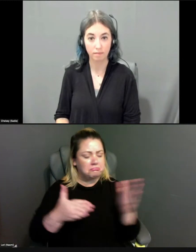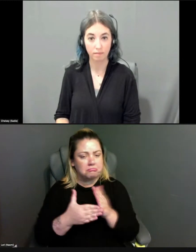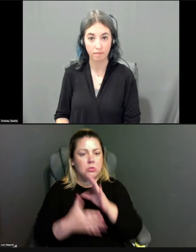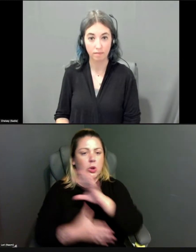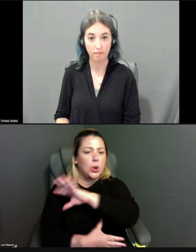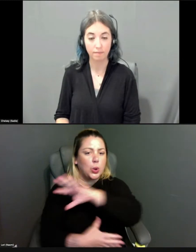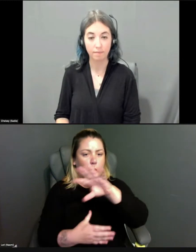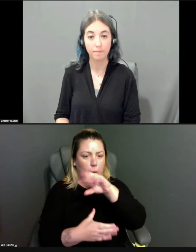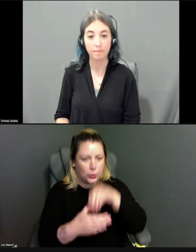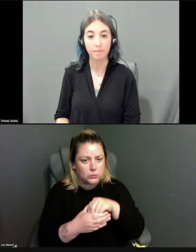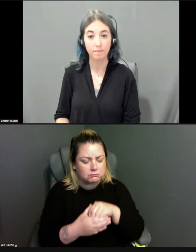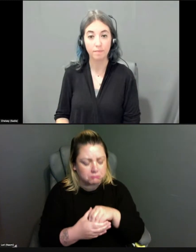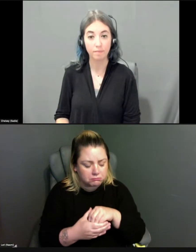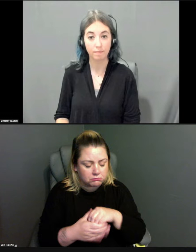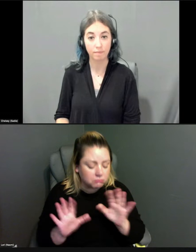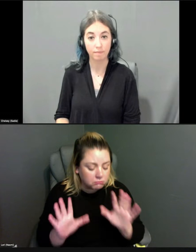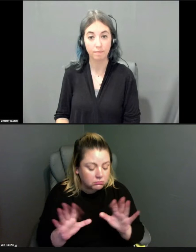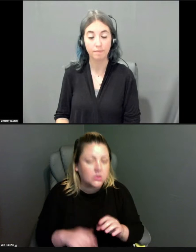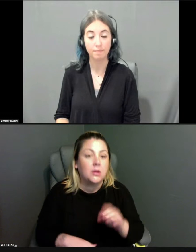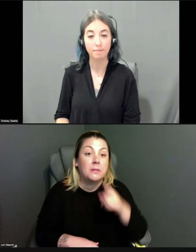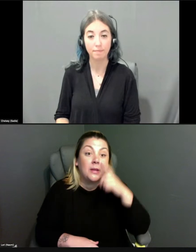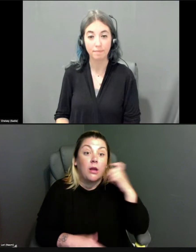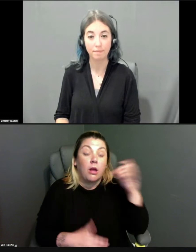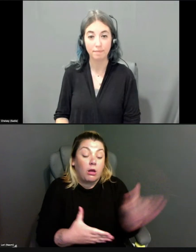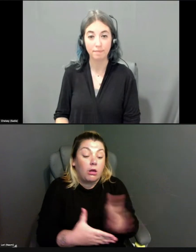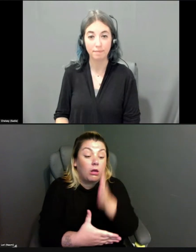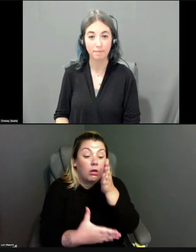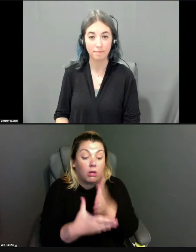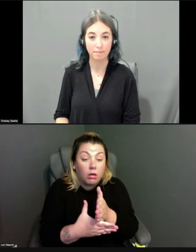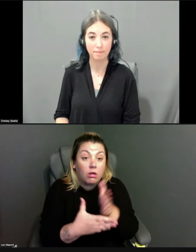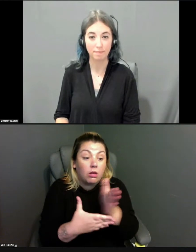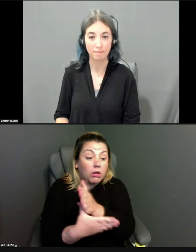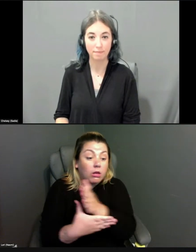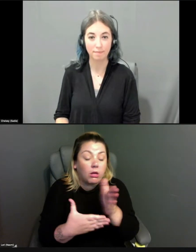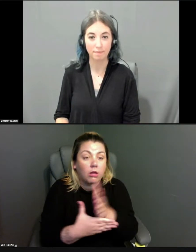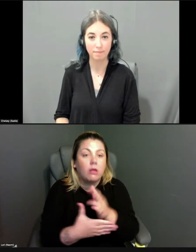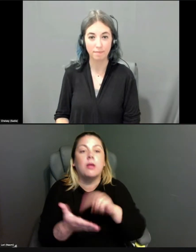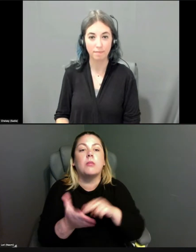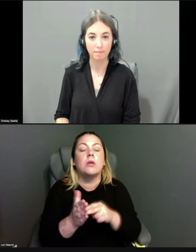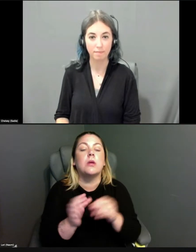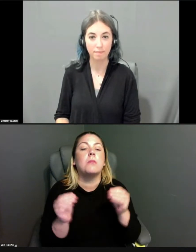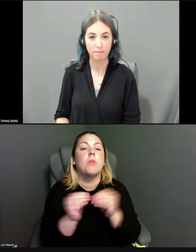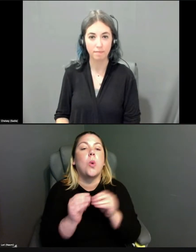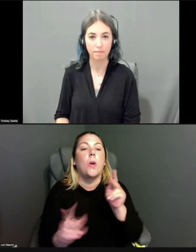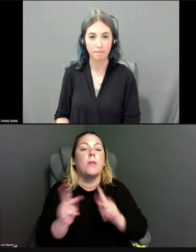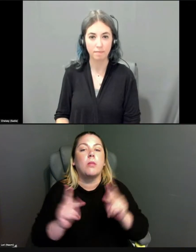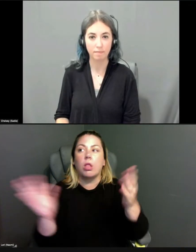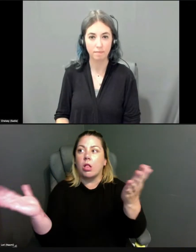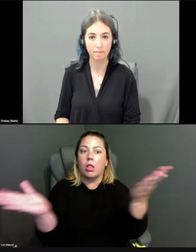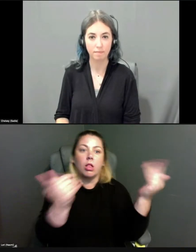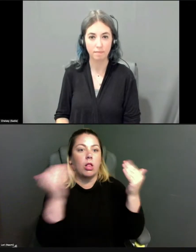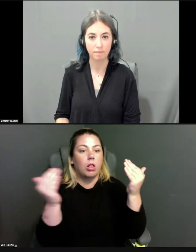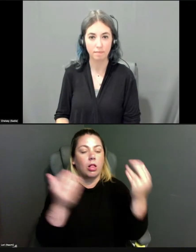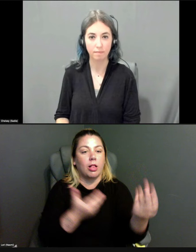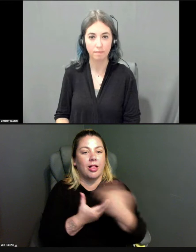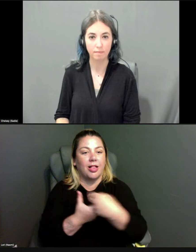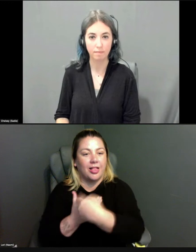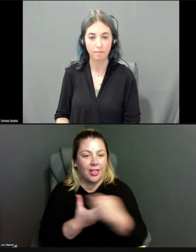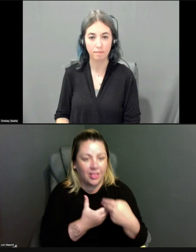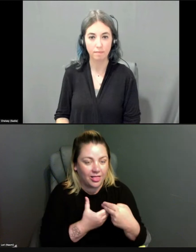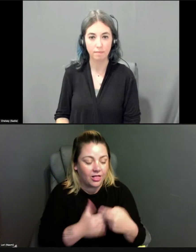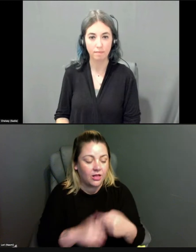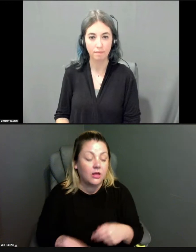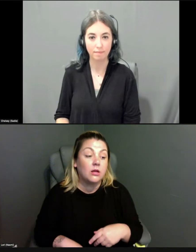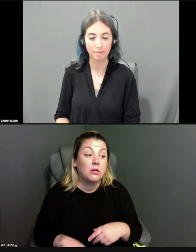group. And so a lot of people end up in this group asking for essentially dieting